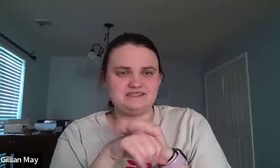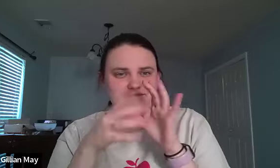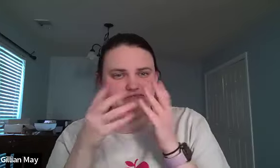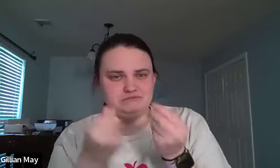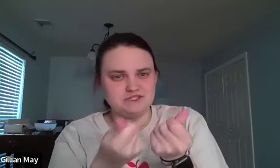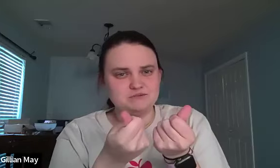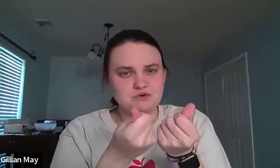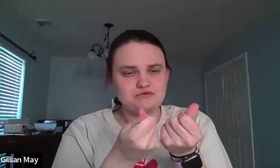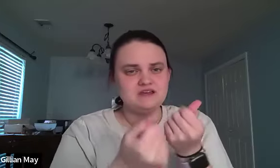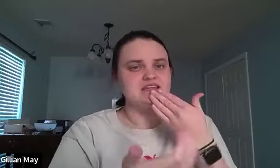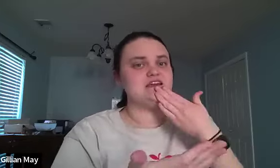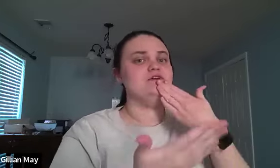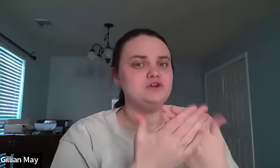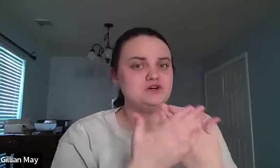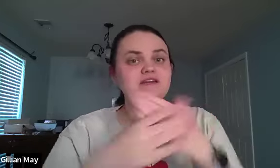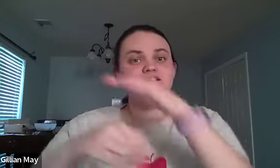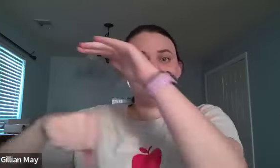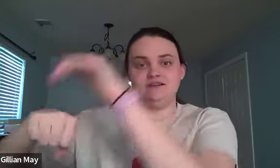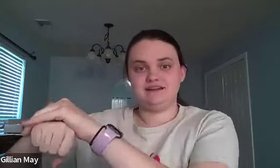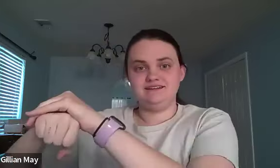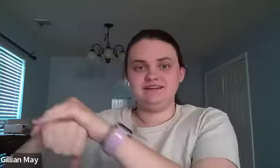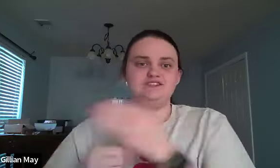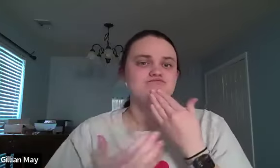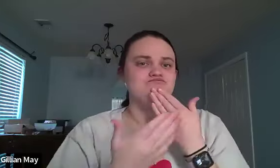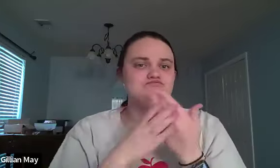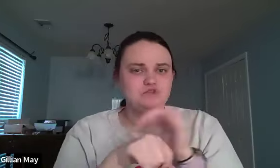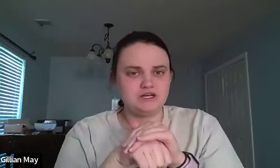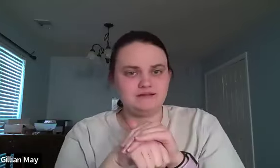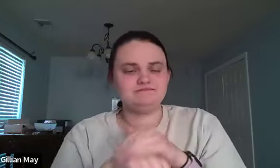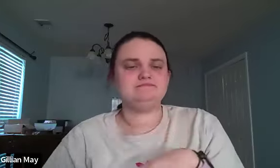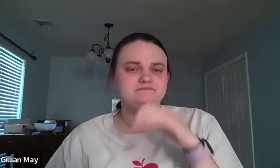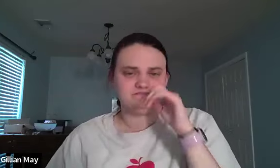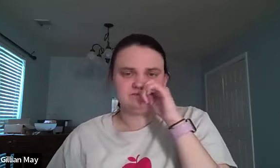like smooth? Instead of good night, it's good night.